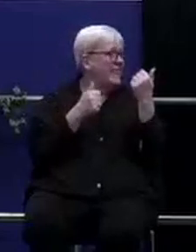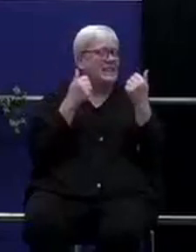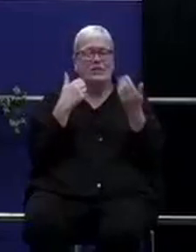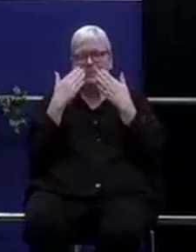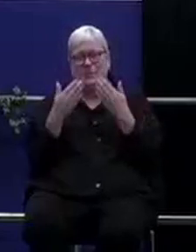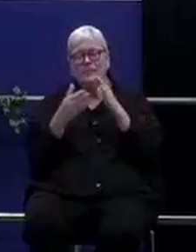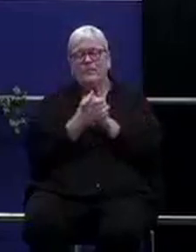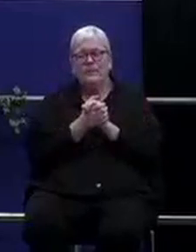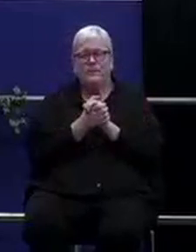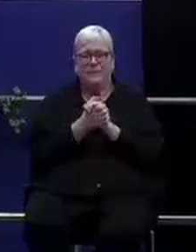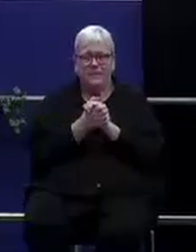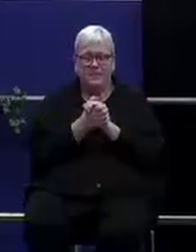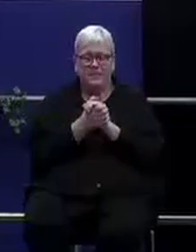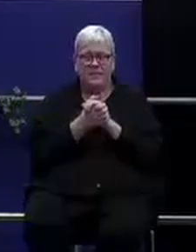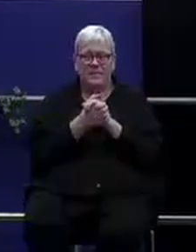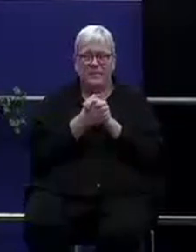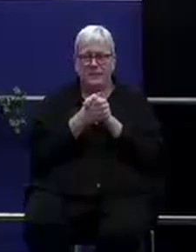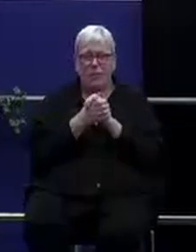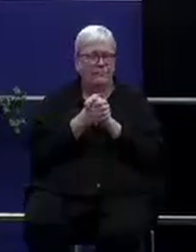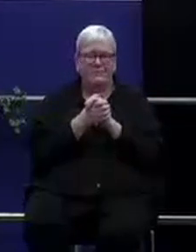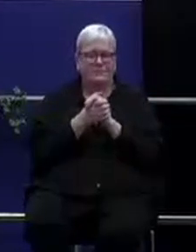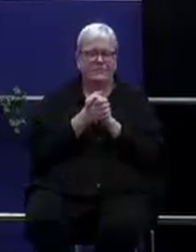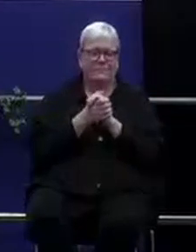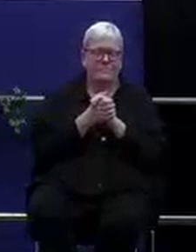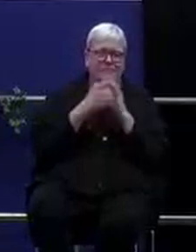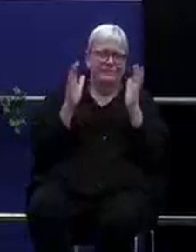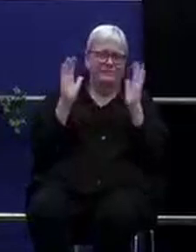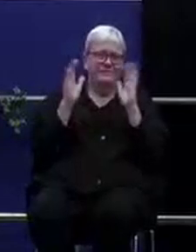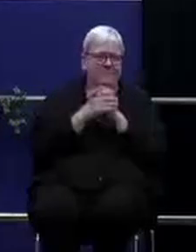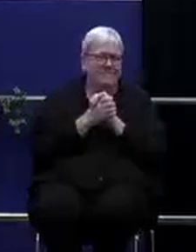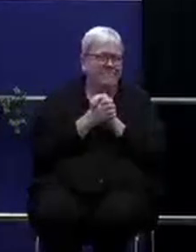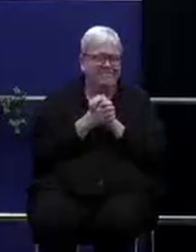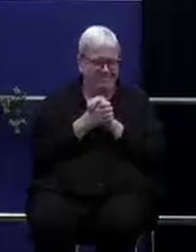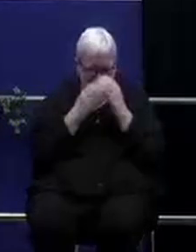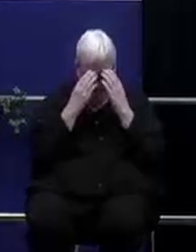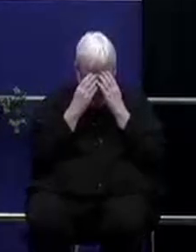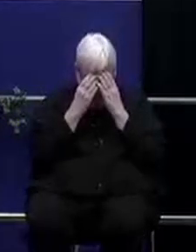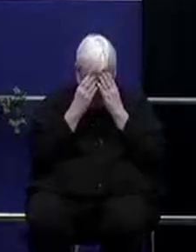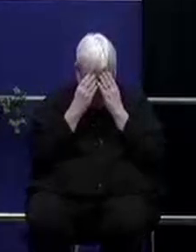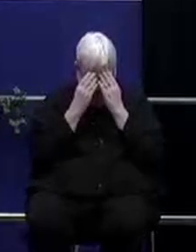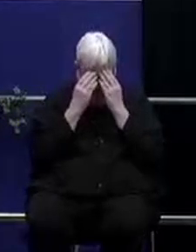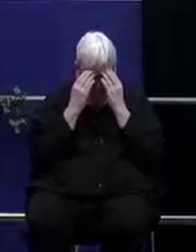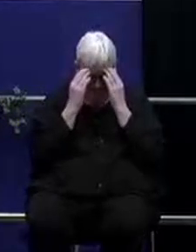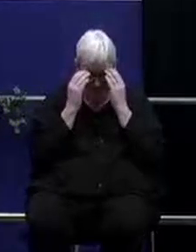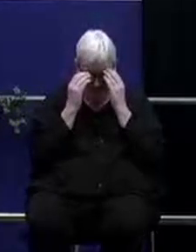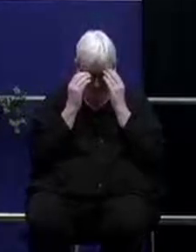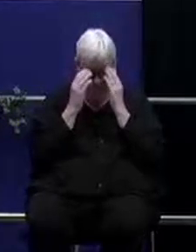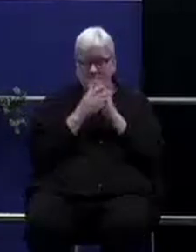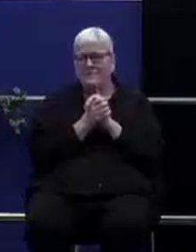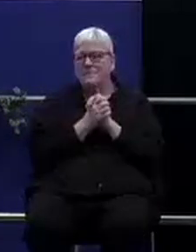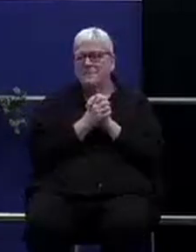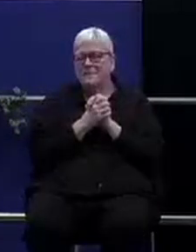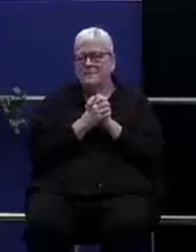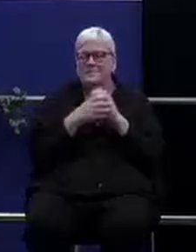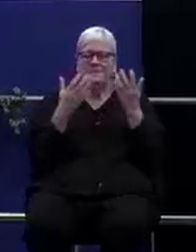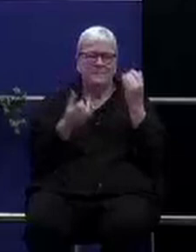today. Applause. Oh, thank you to you.